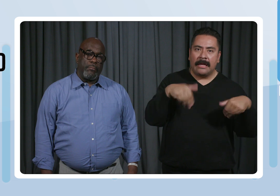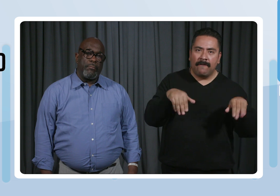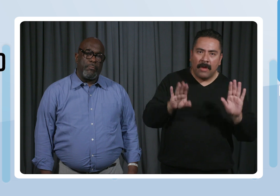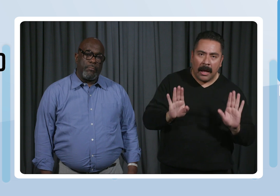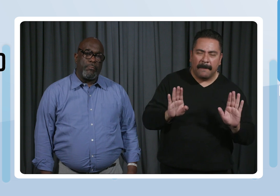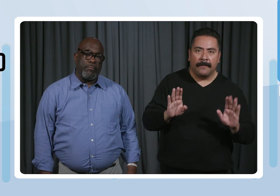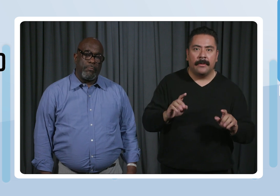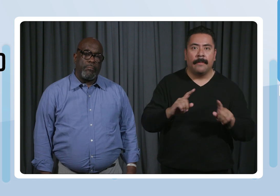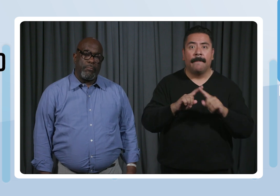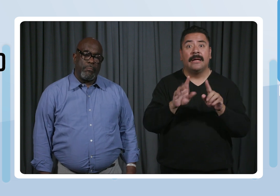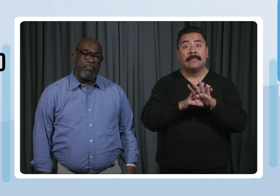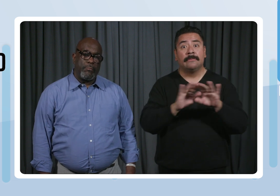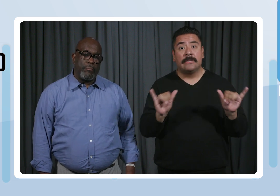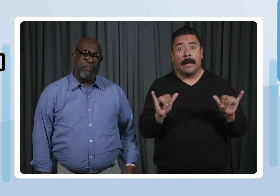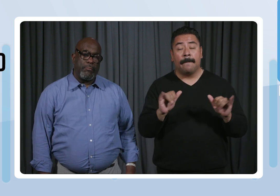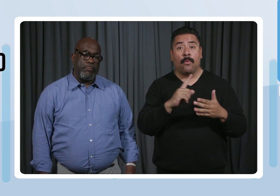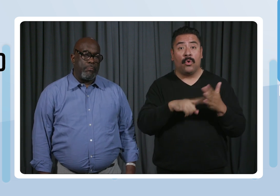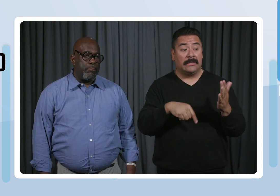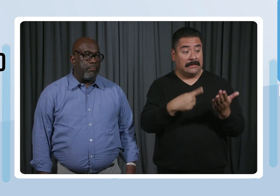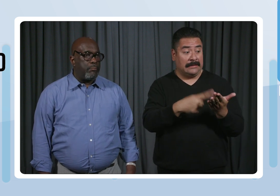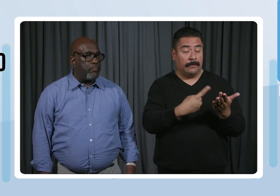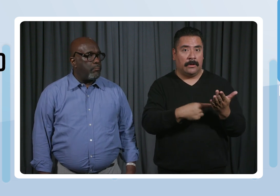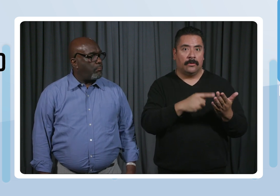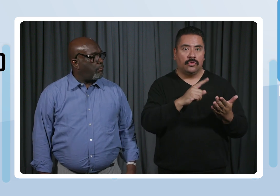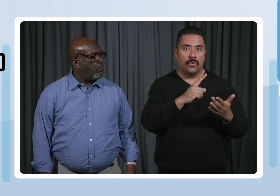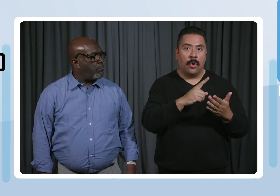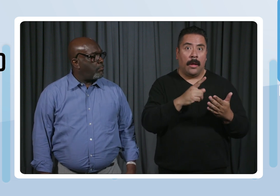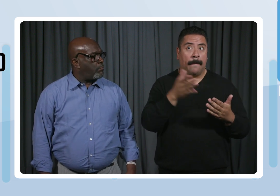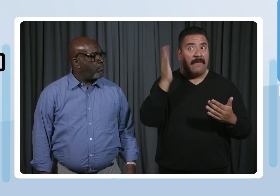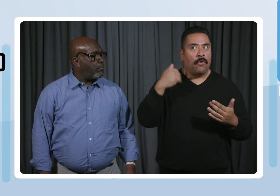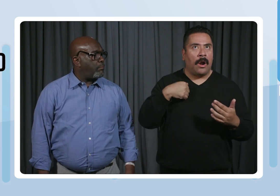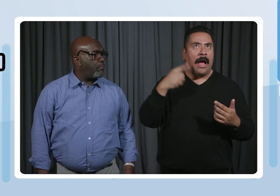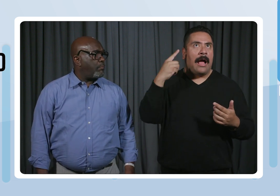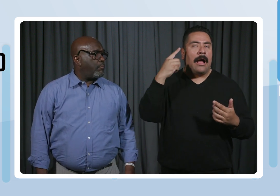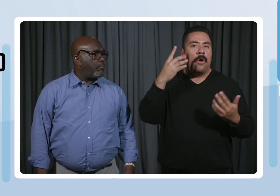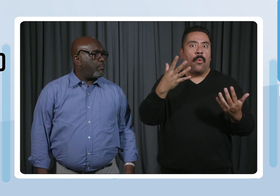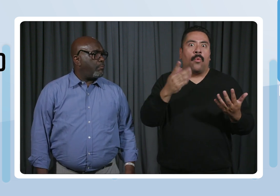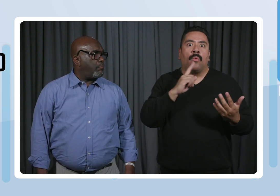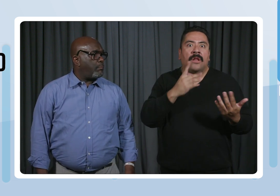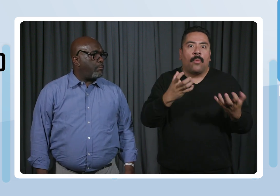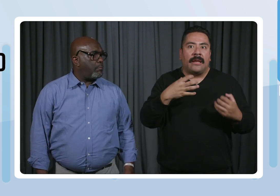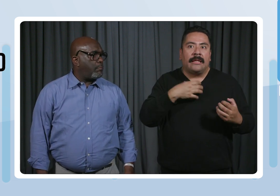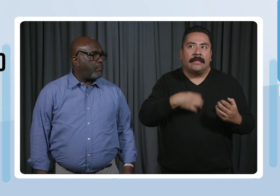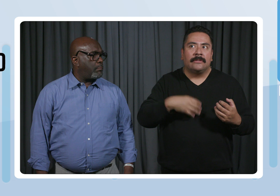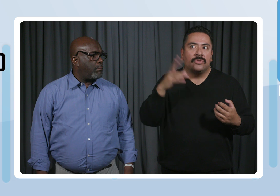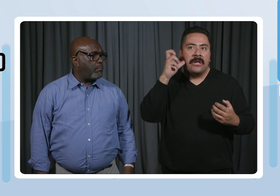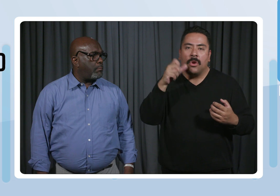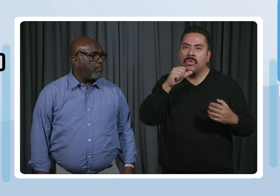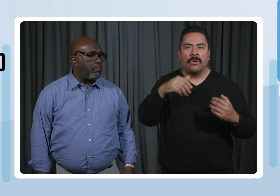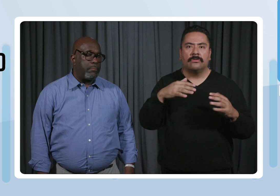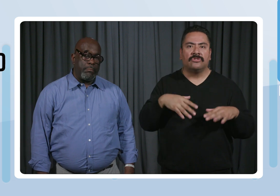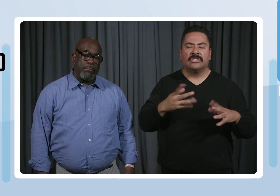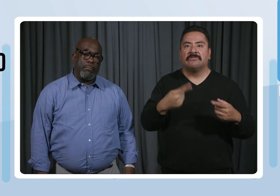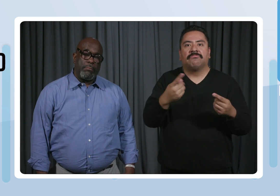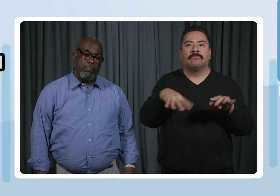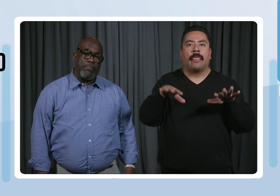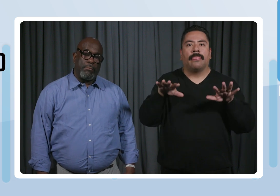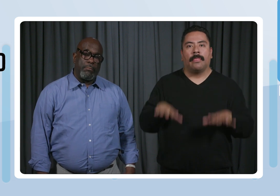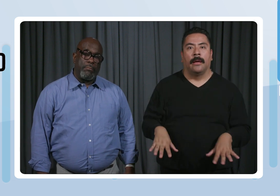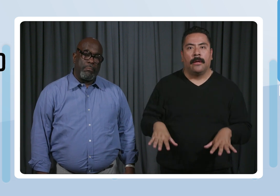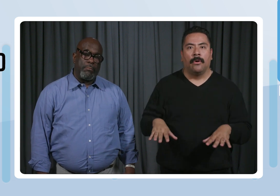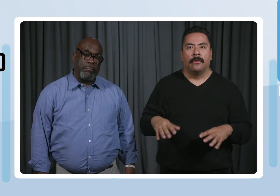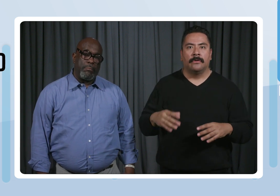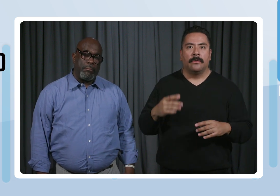at the same time, what I sometimes really wanted to hear was, you know, don't settle for someone who doesn't accept